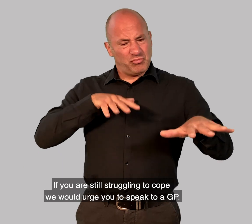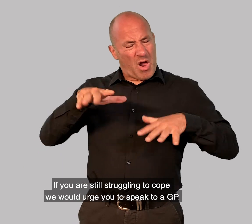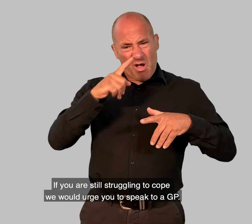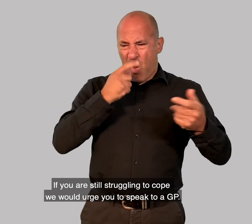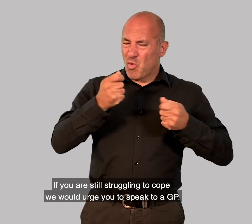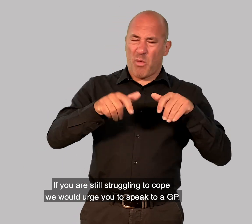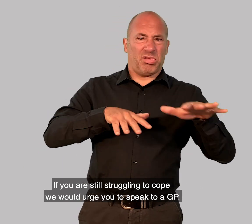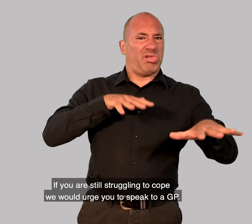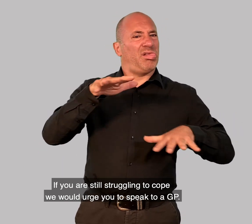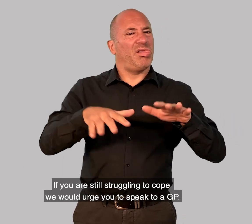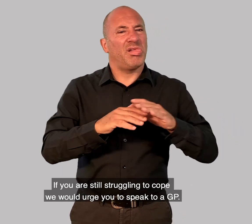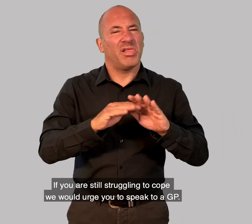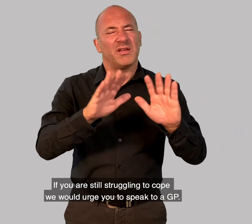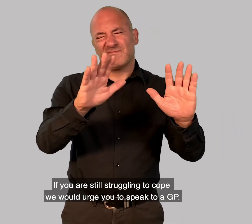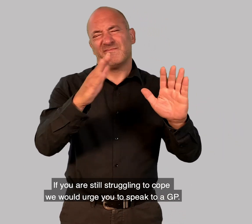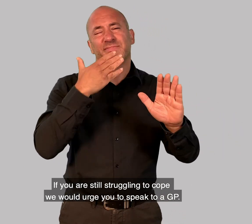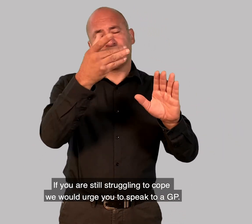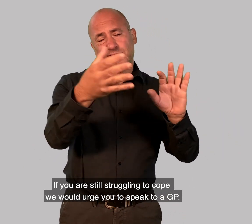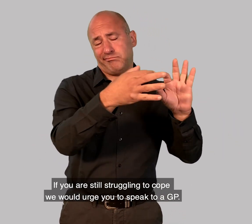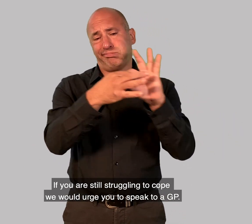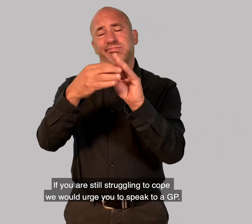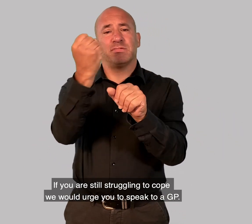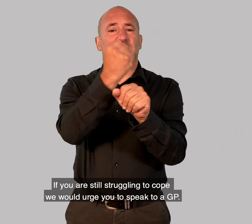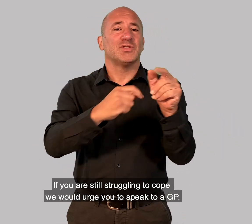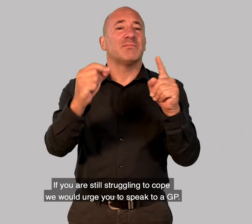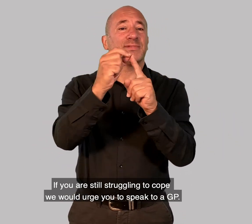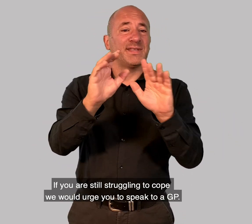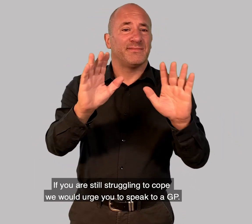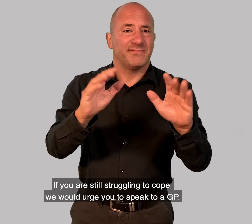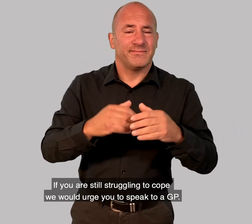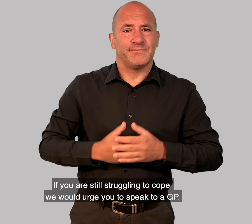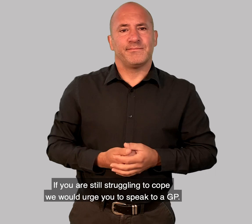If you are still struggling to cope, we would urge you to speak to a GP.